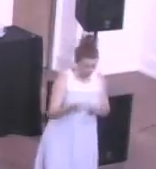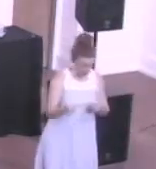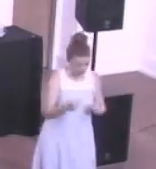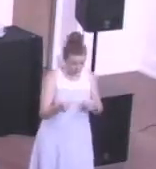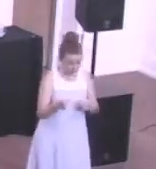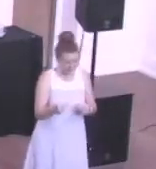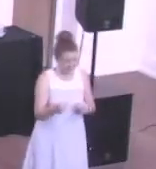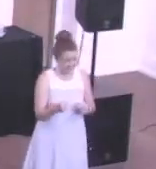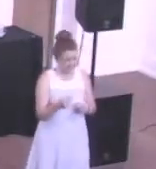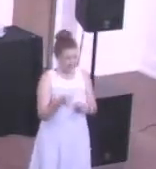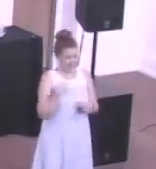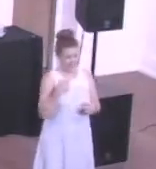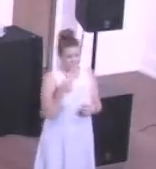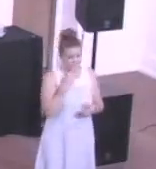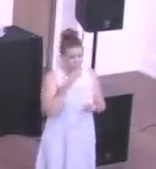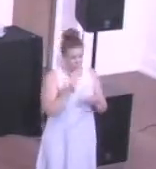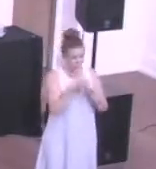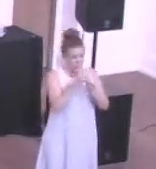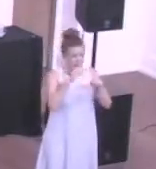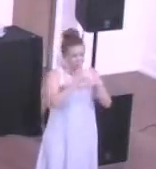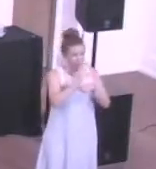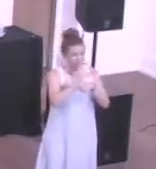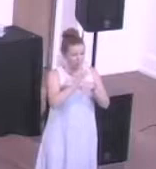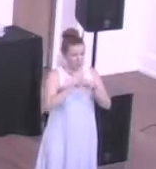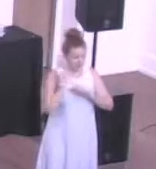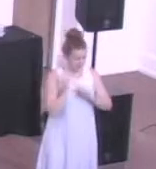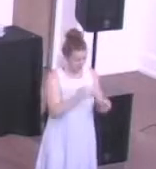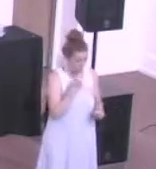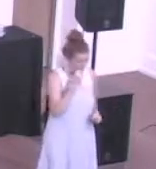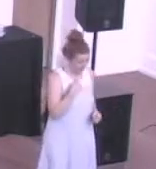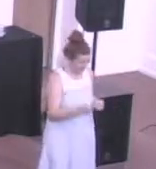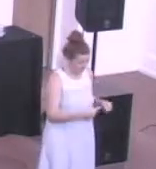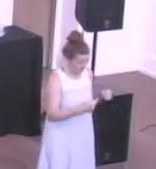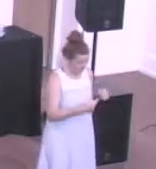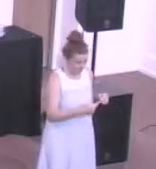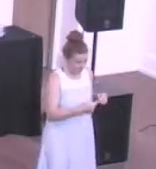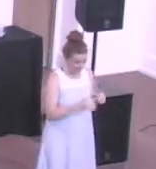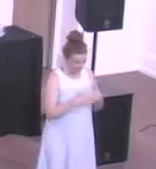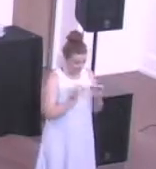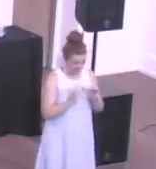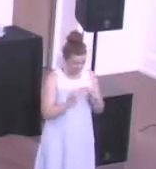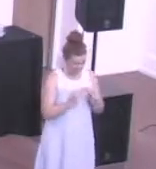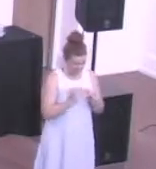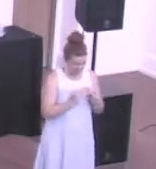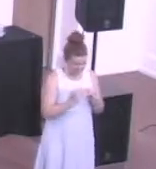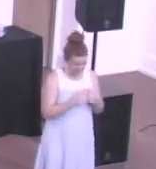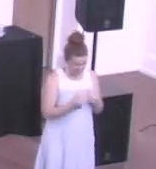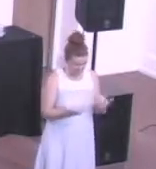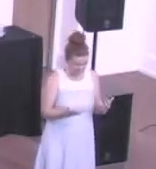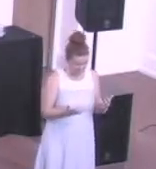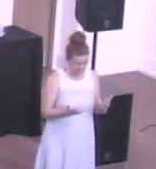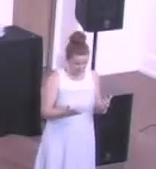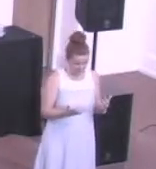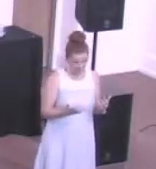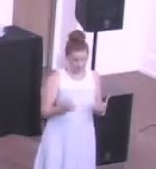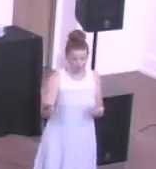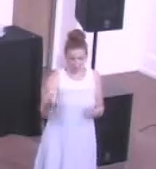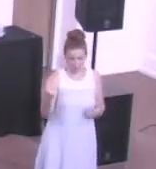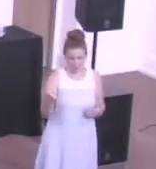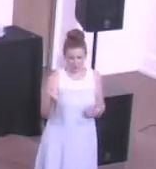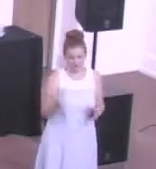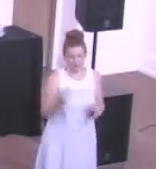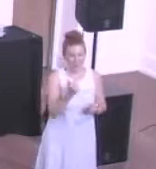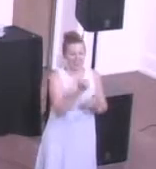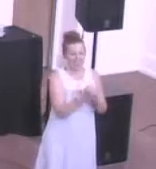do? How am I going to fix this? I'm the only one that does that, right?